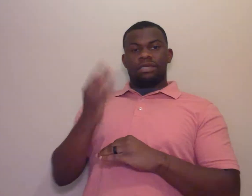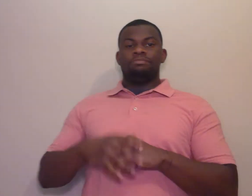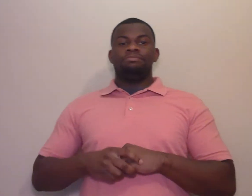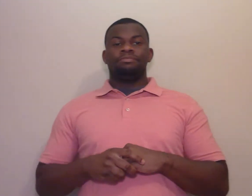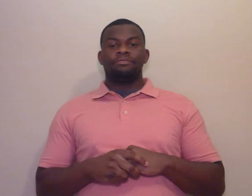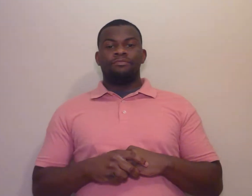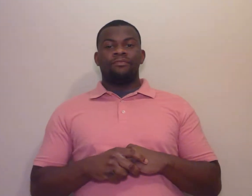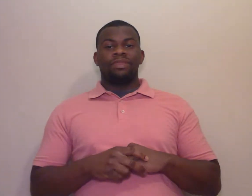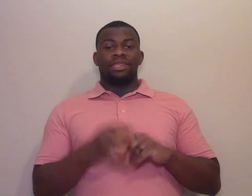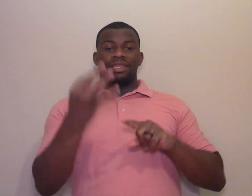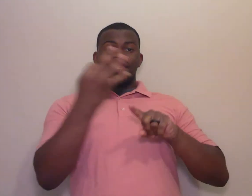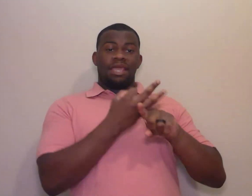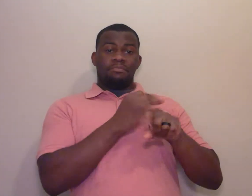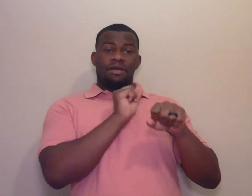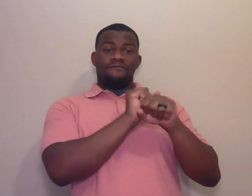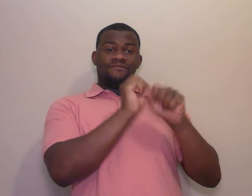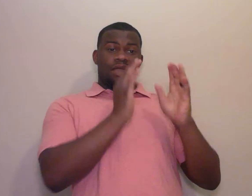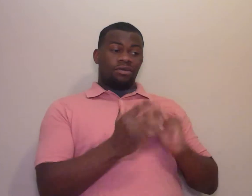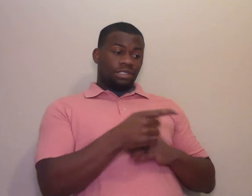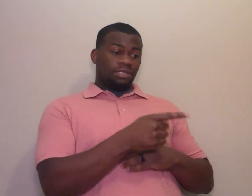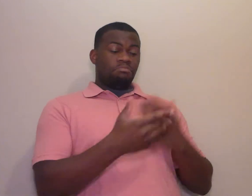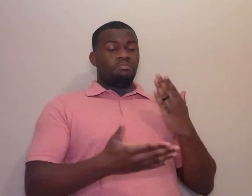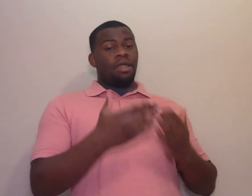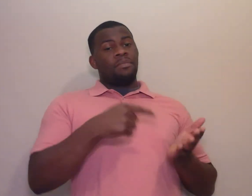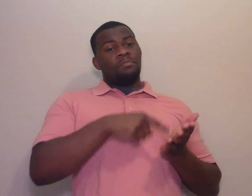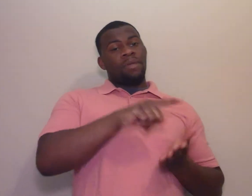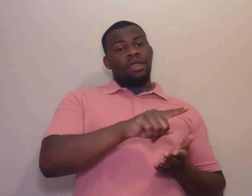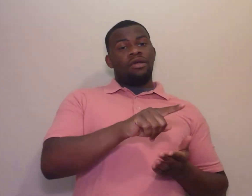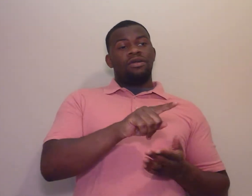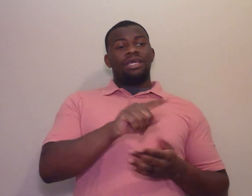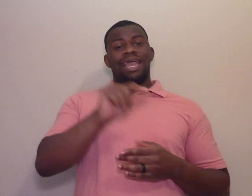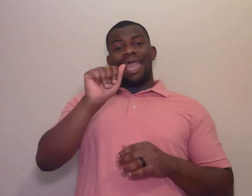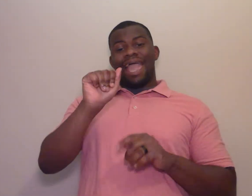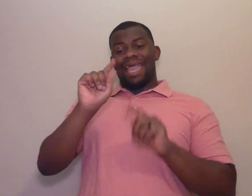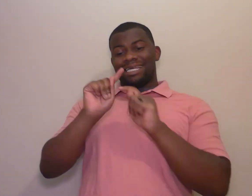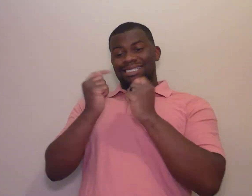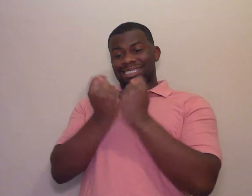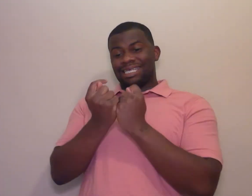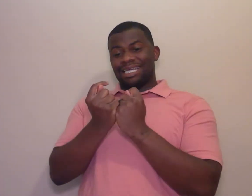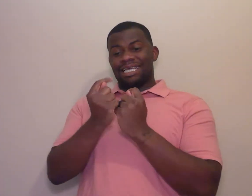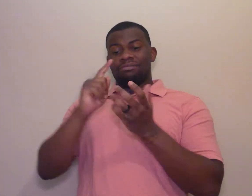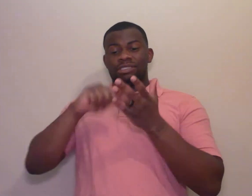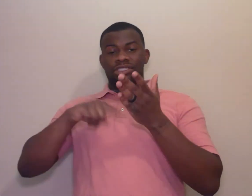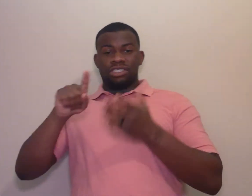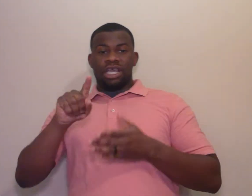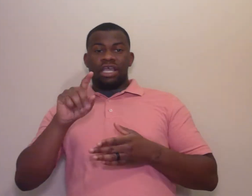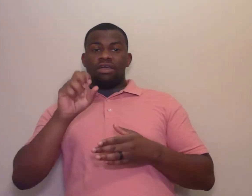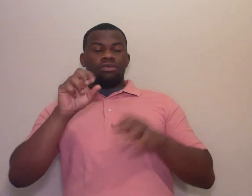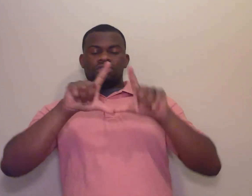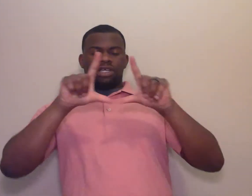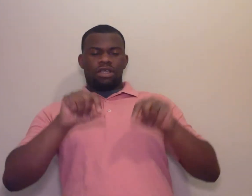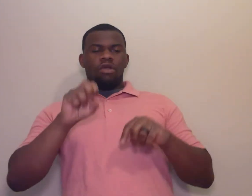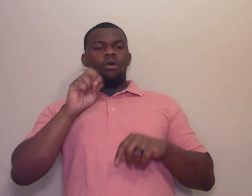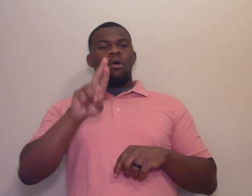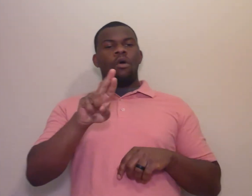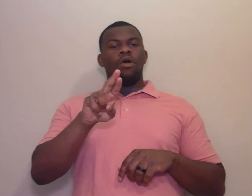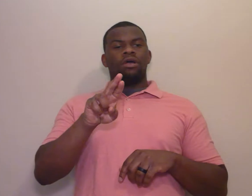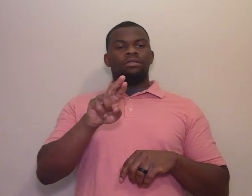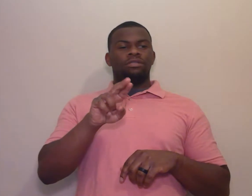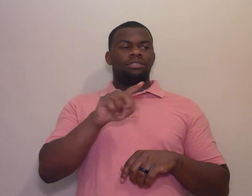9-month faculty may be paid on an 18-check or 24-check cycle, with the 24-check cycle being referred to as